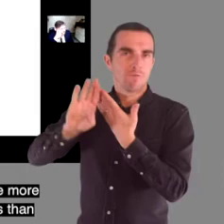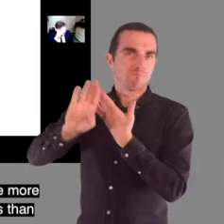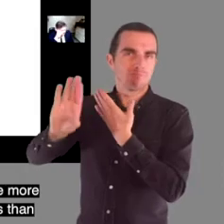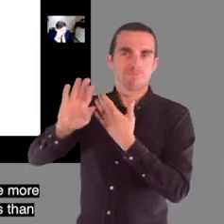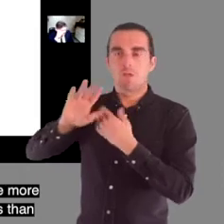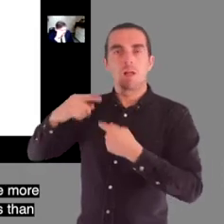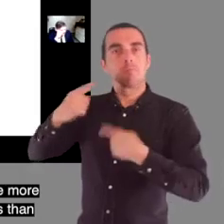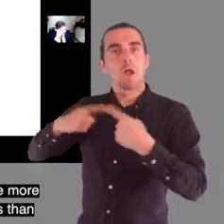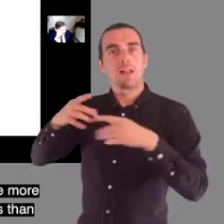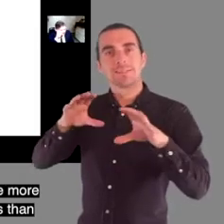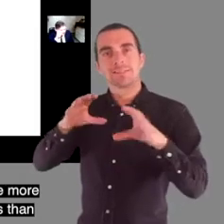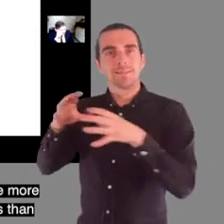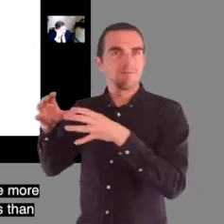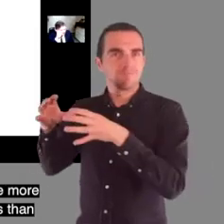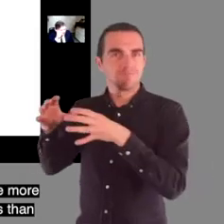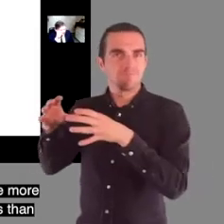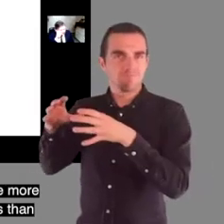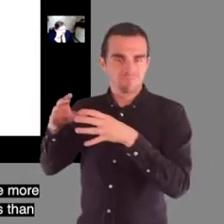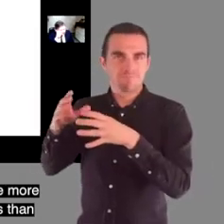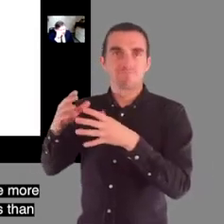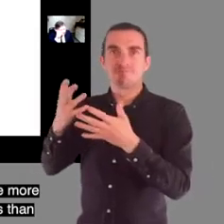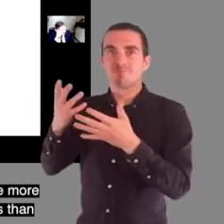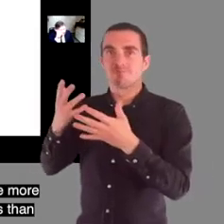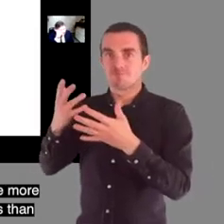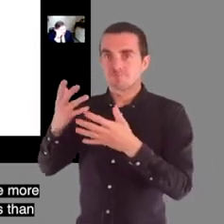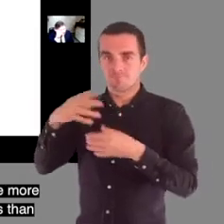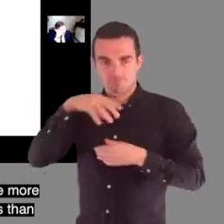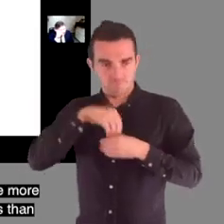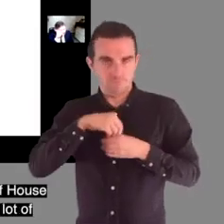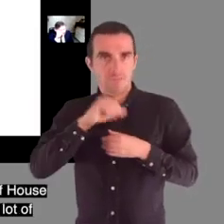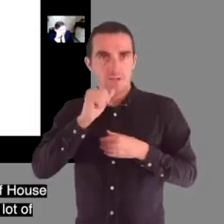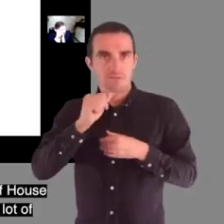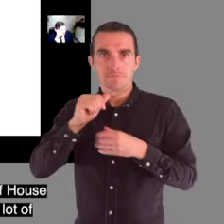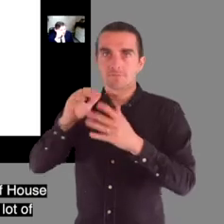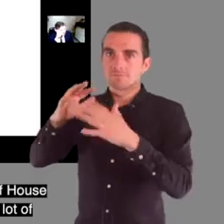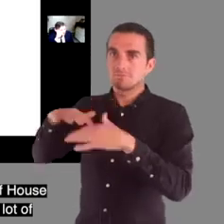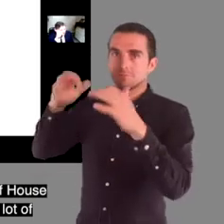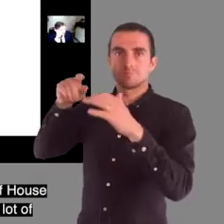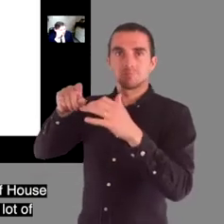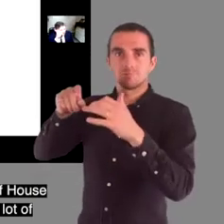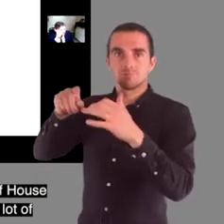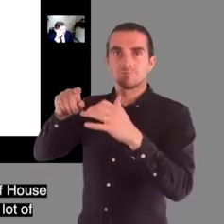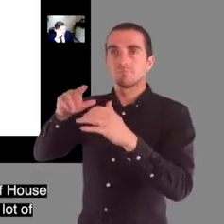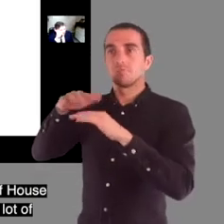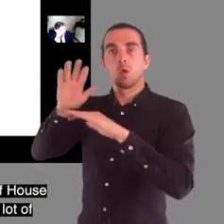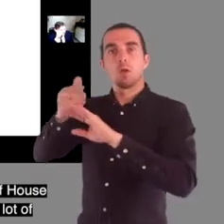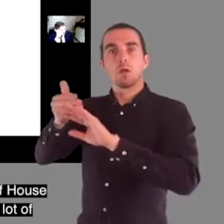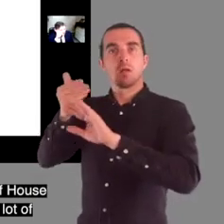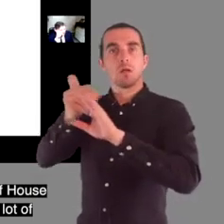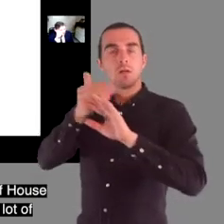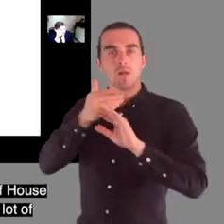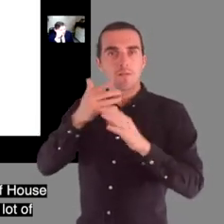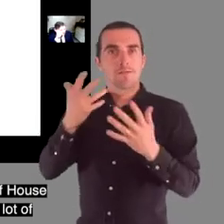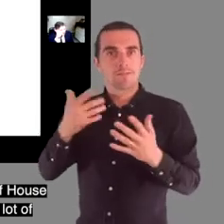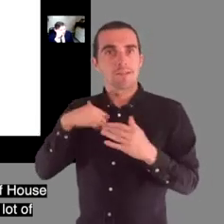Senate, the senators are more independent of political parties than they are in the House than members of the House of Commons